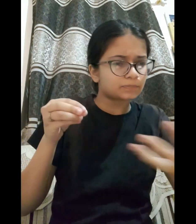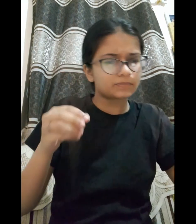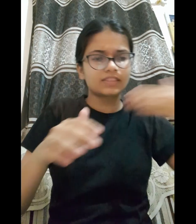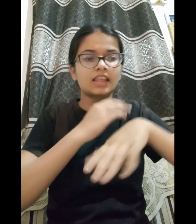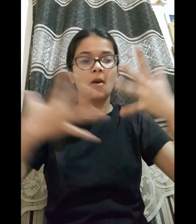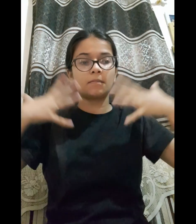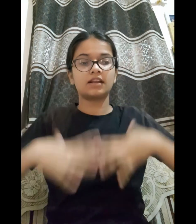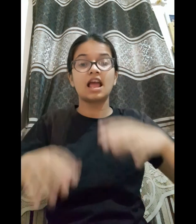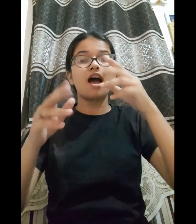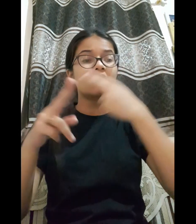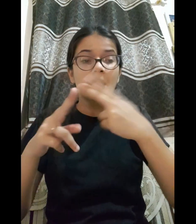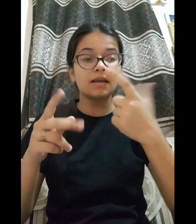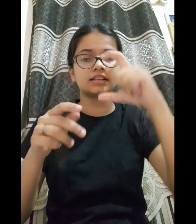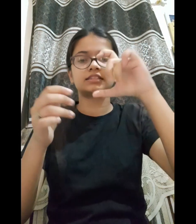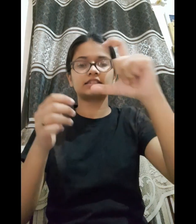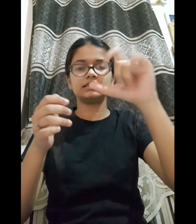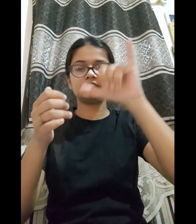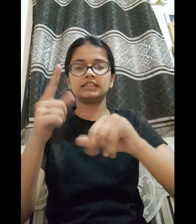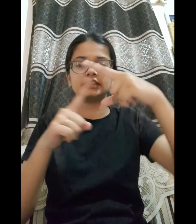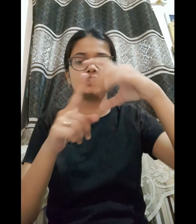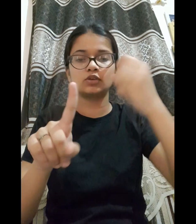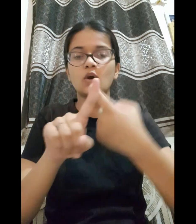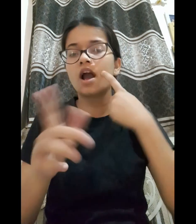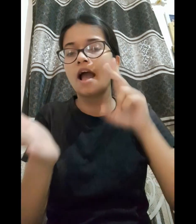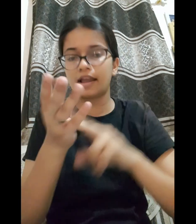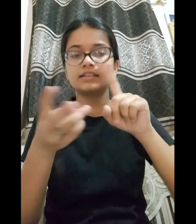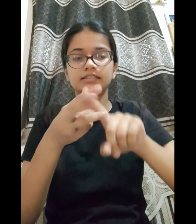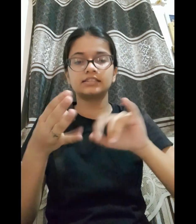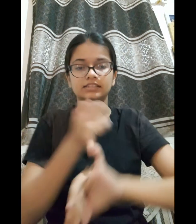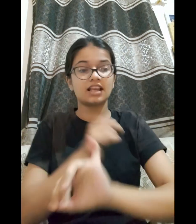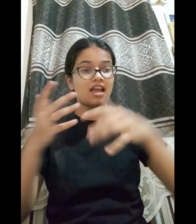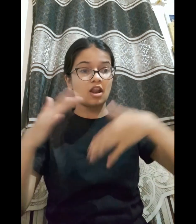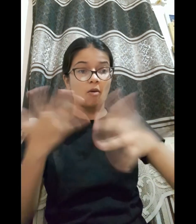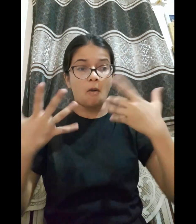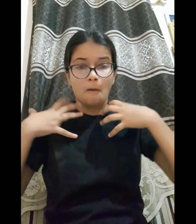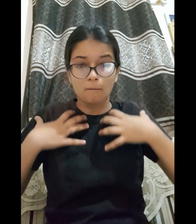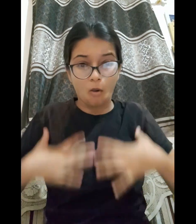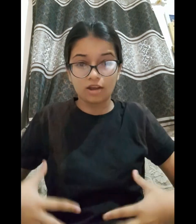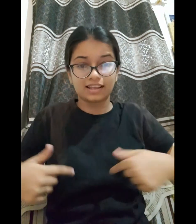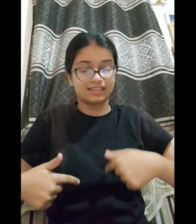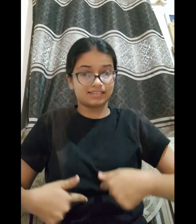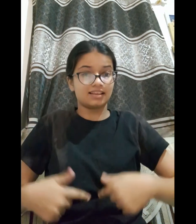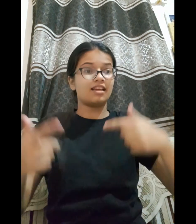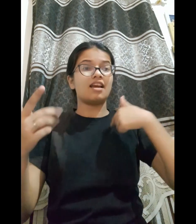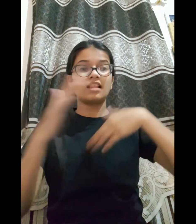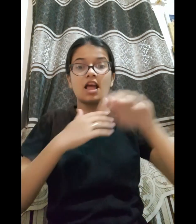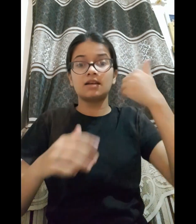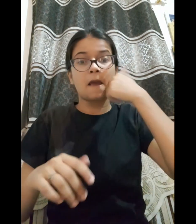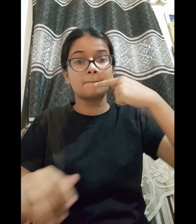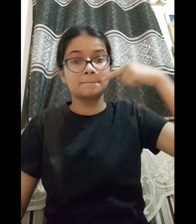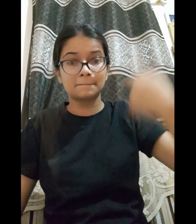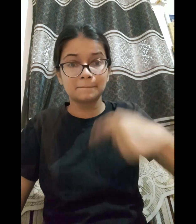cytokines. And these chemicals cause the body to have a higher temperature. They have